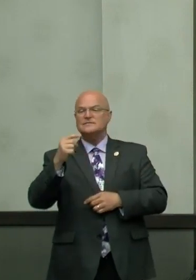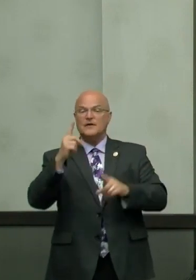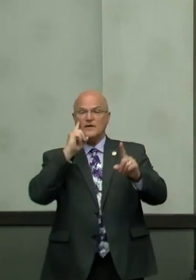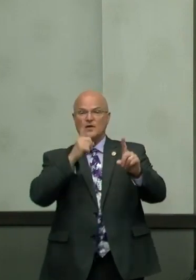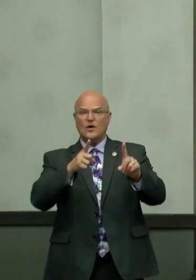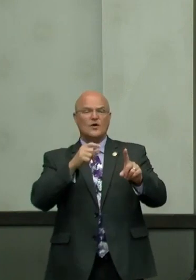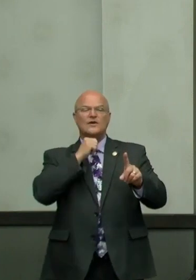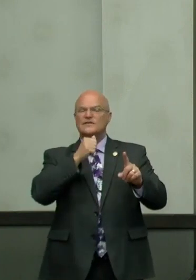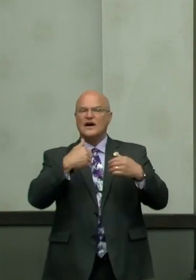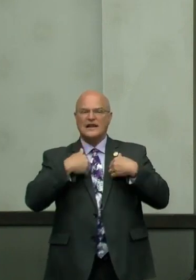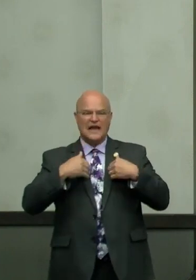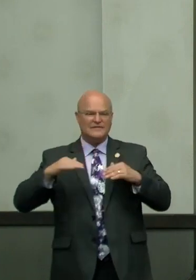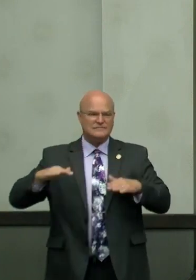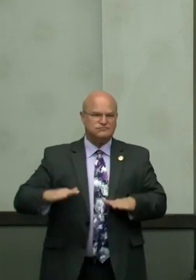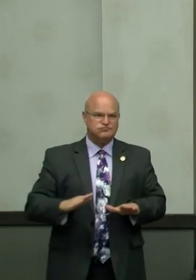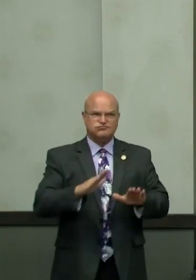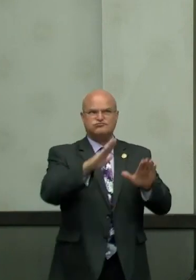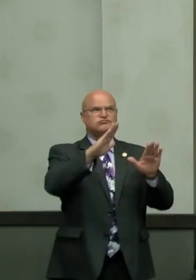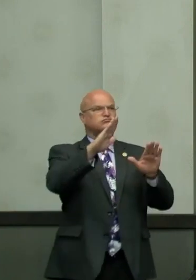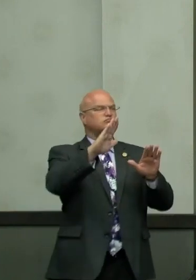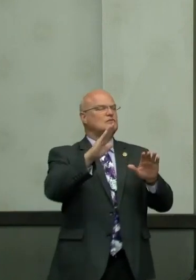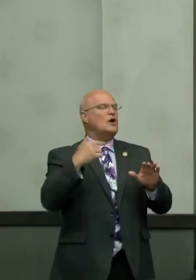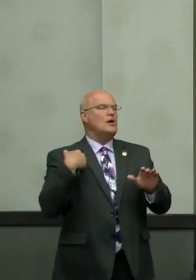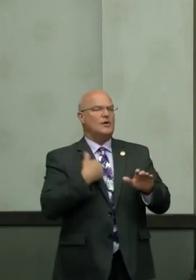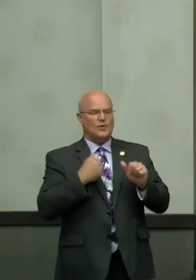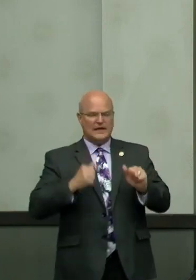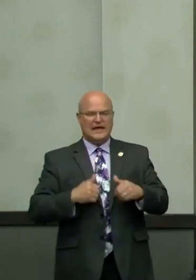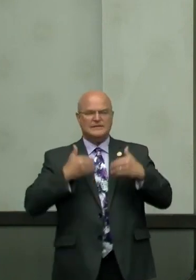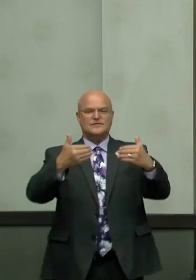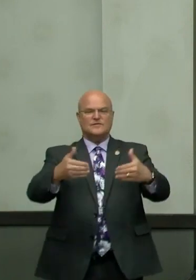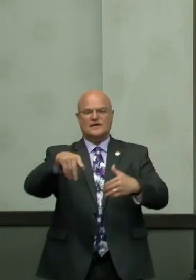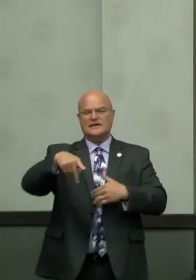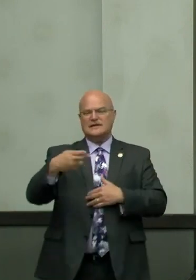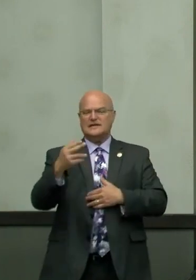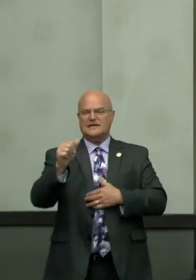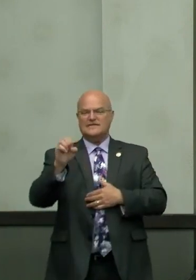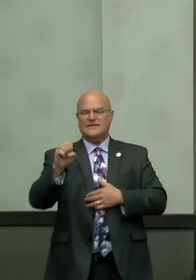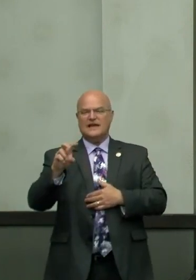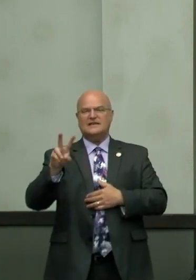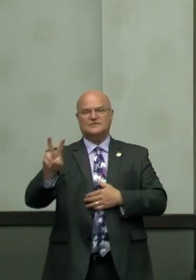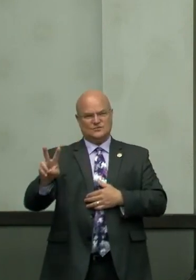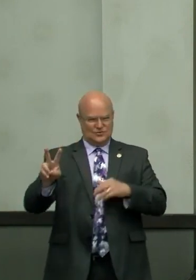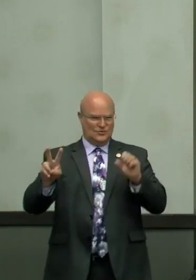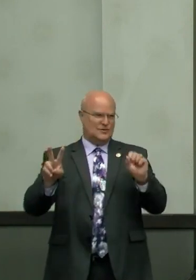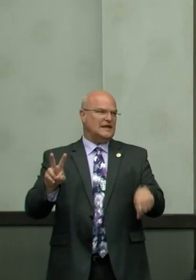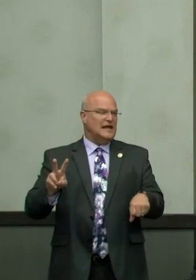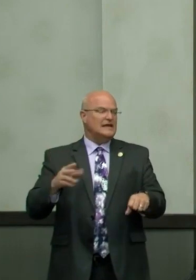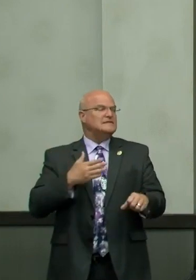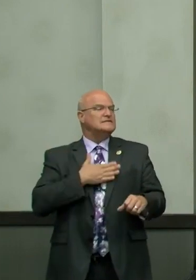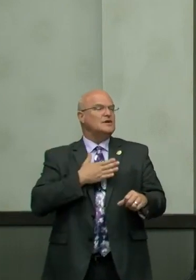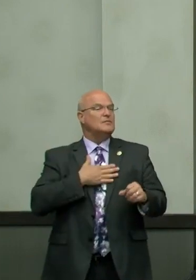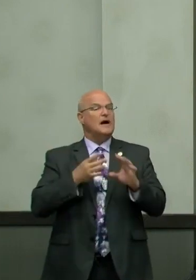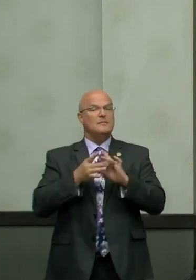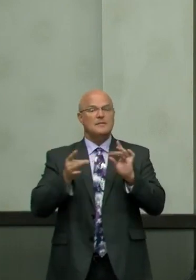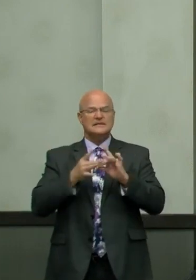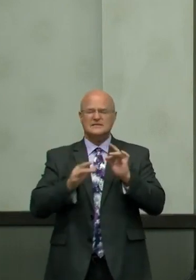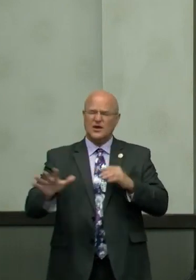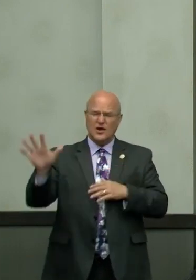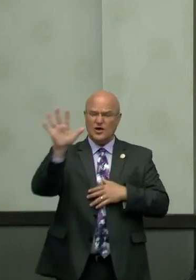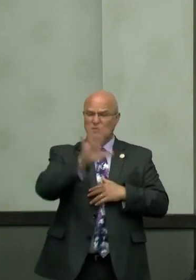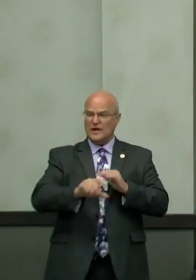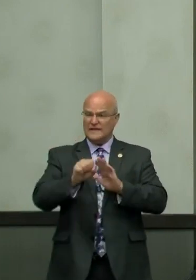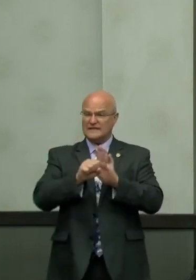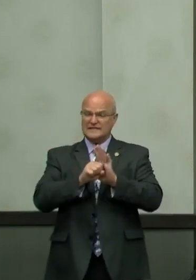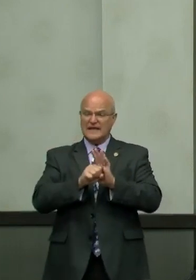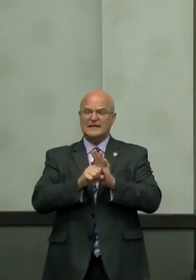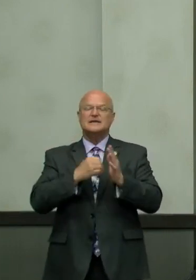not have a resurgence in this 14 days and that we can move to phase 2 very quickly. And so my message across the state